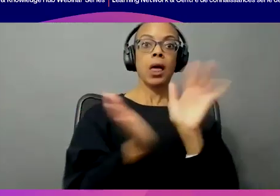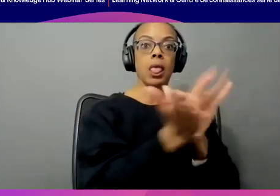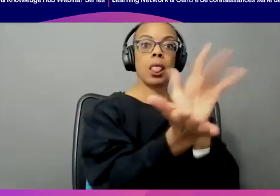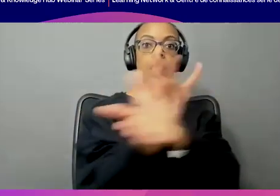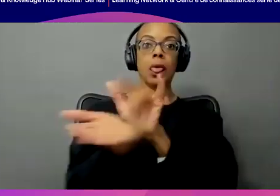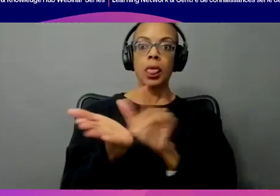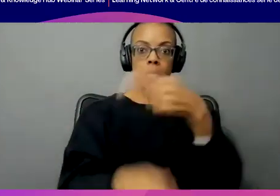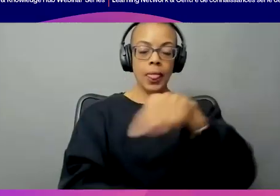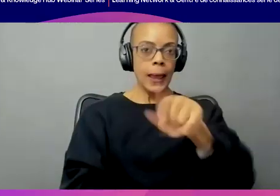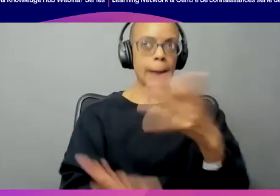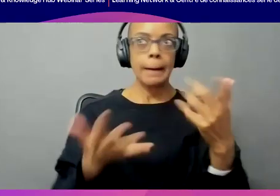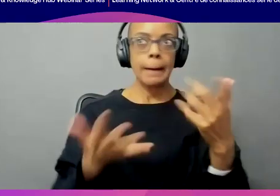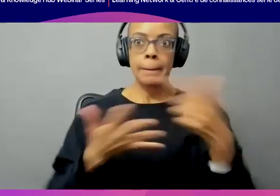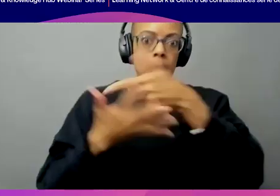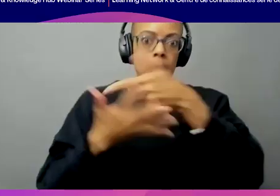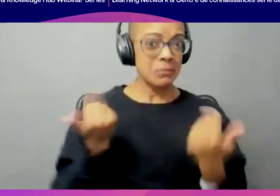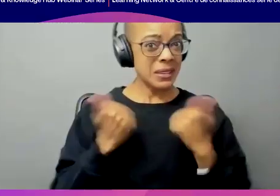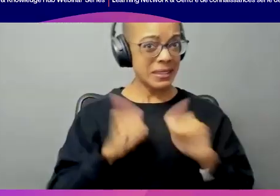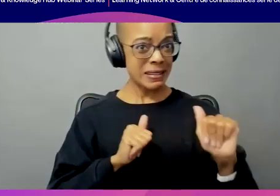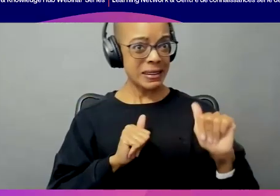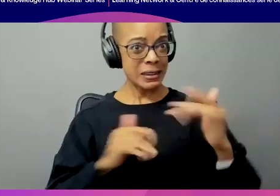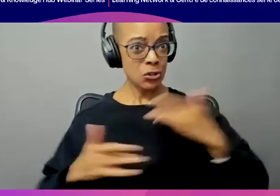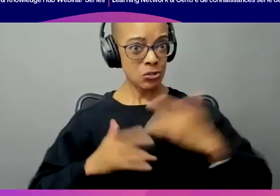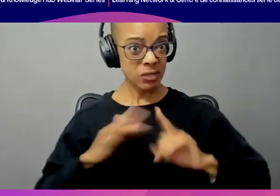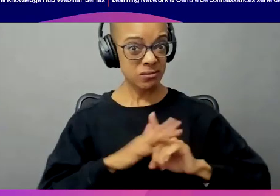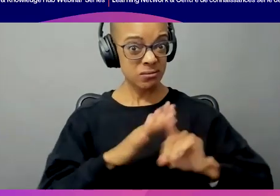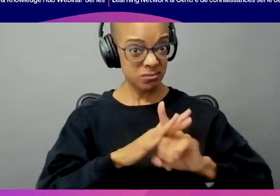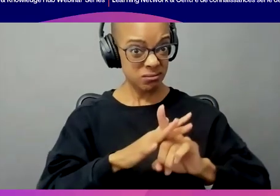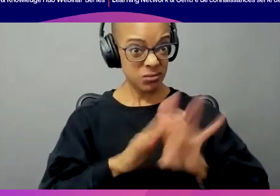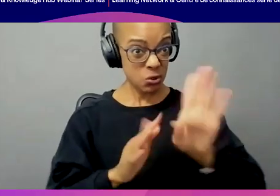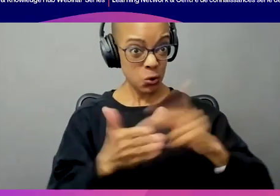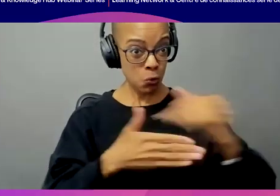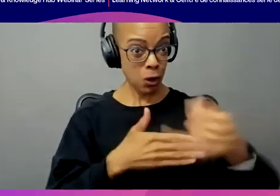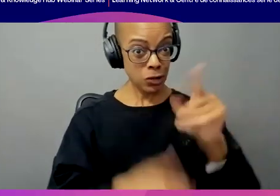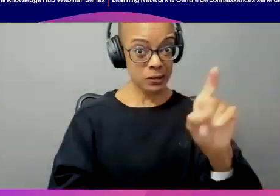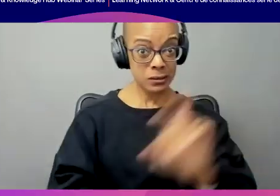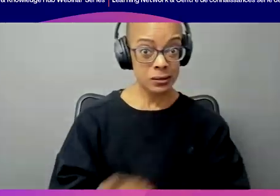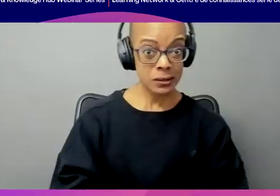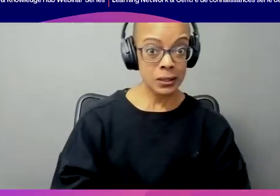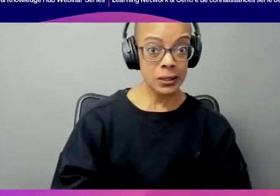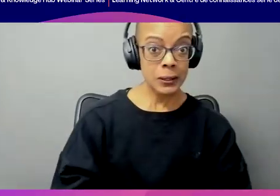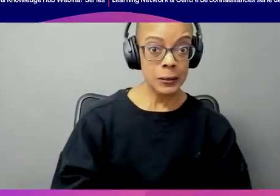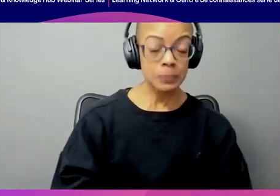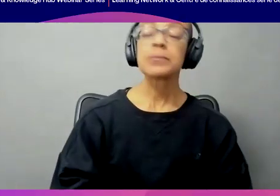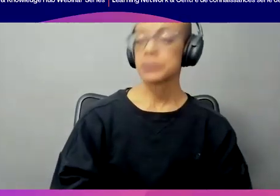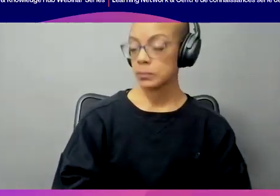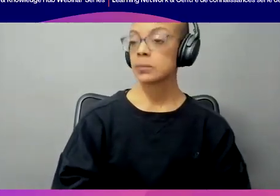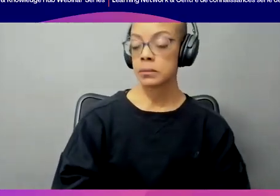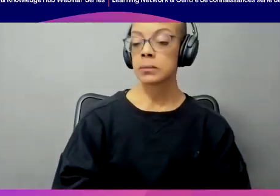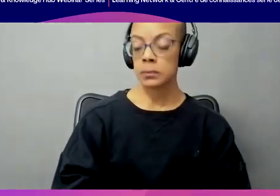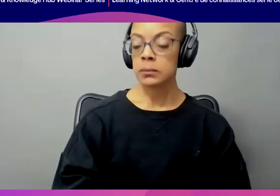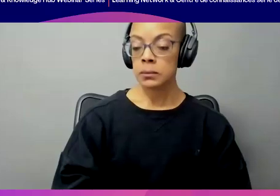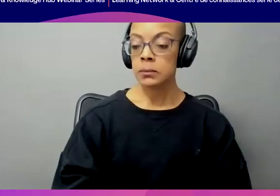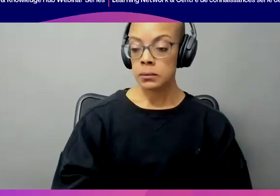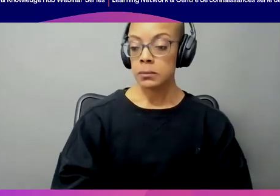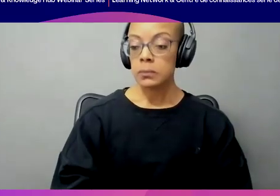So did you have any of those kinds of questions or concerns as you worked through this? Well, I mean, I think to start, we had